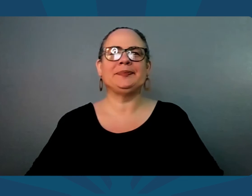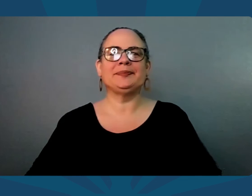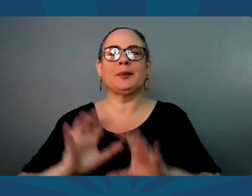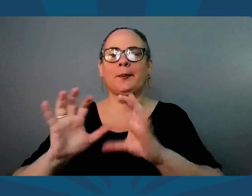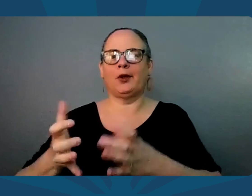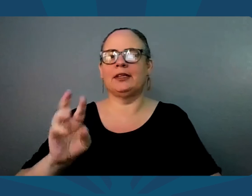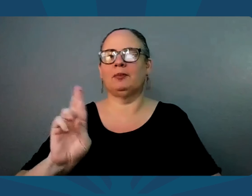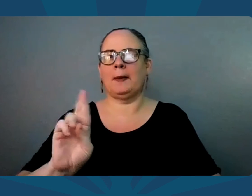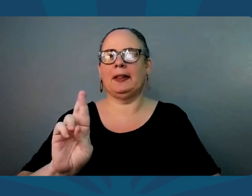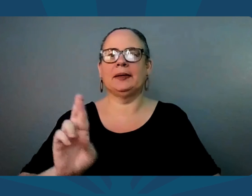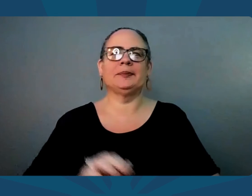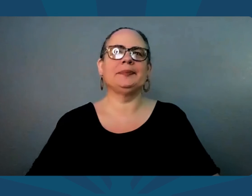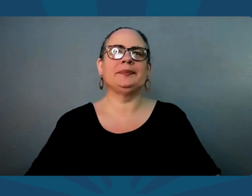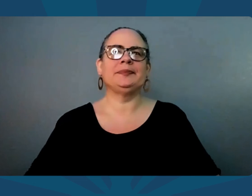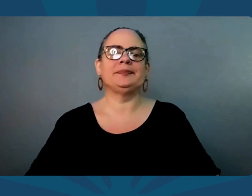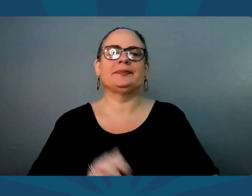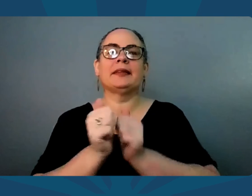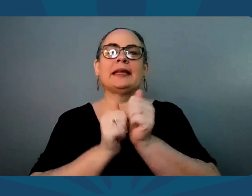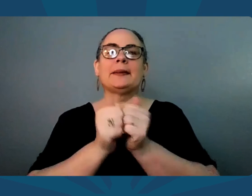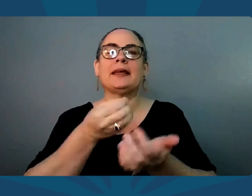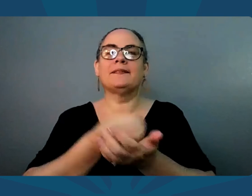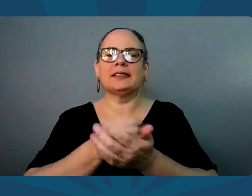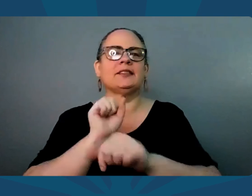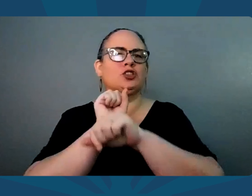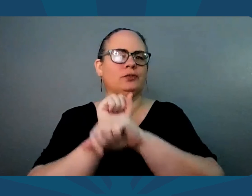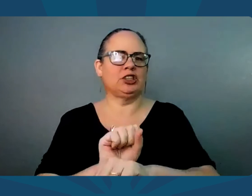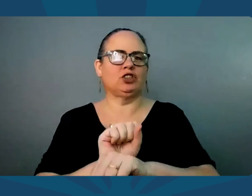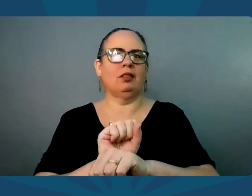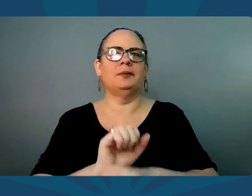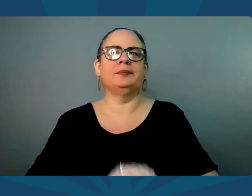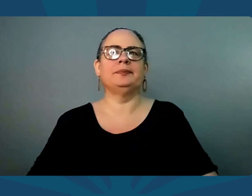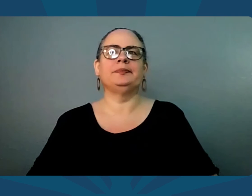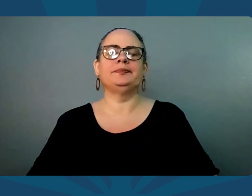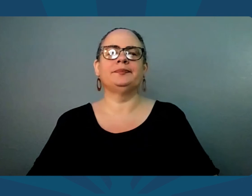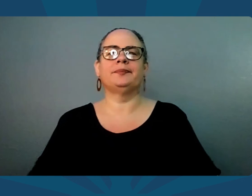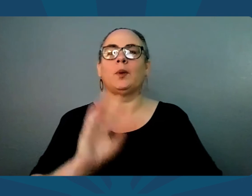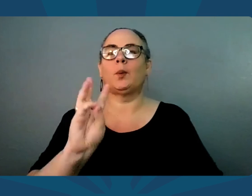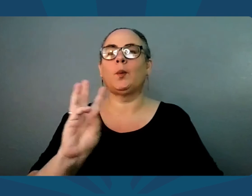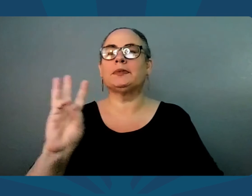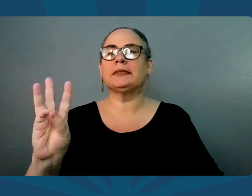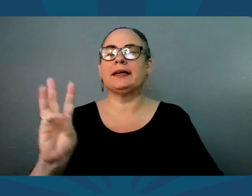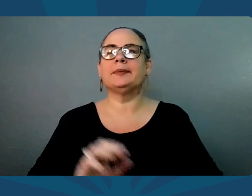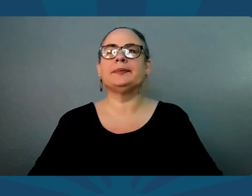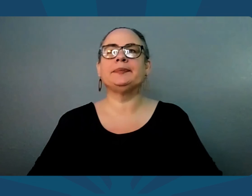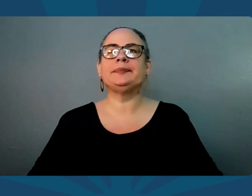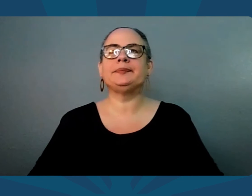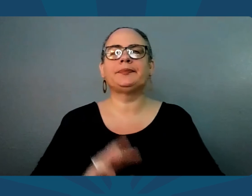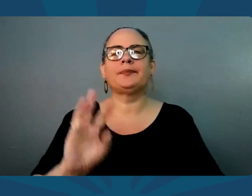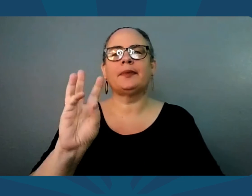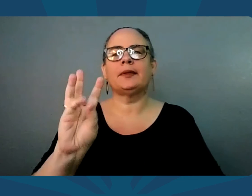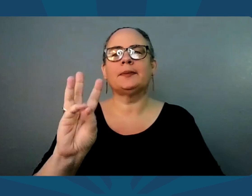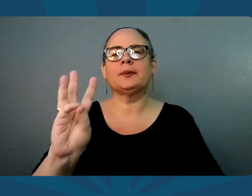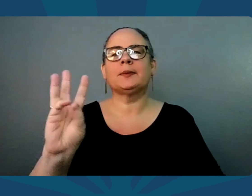Trey Terry, Party Republican, campaign funding traditional.